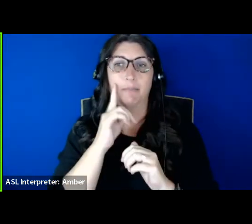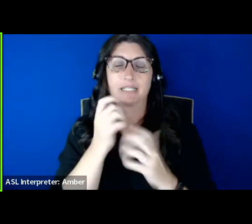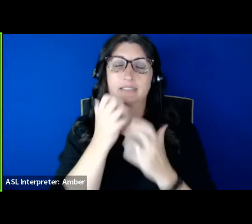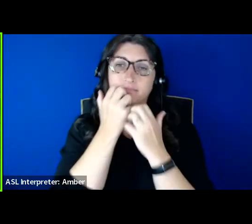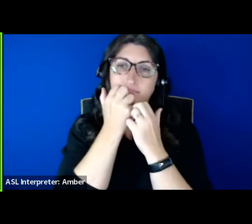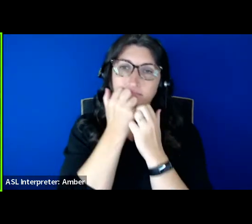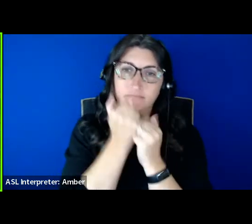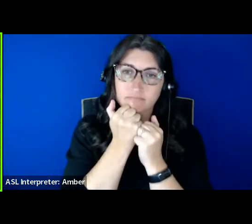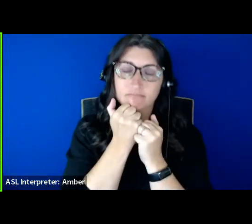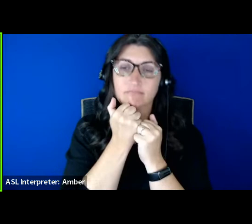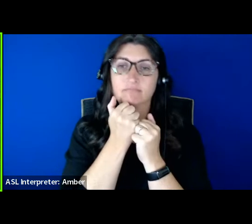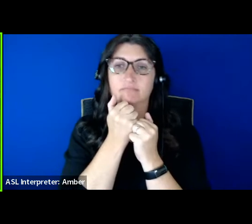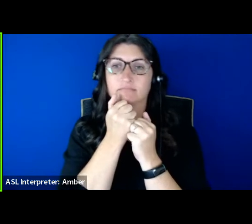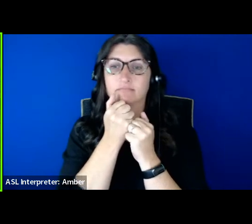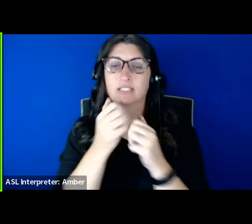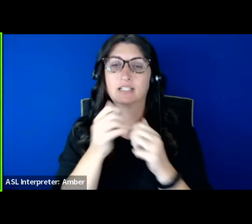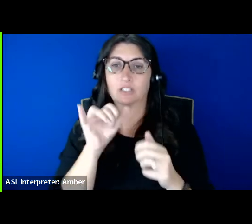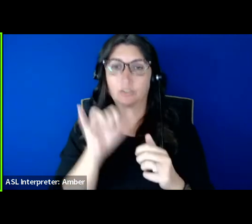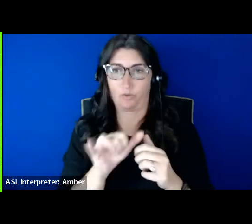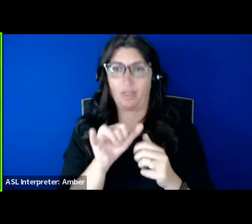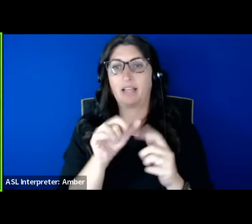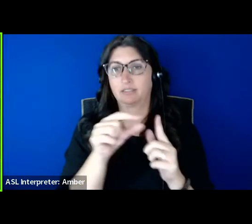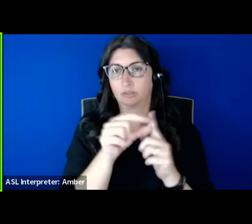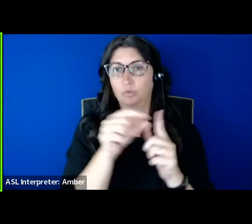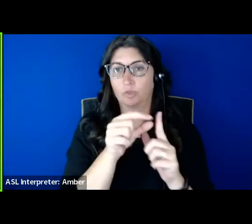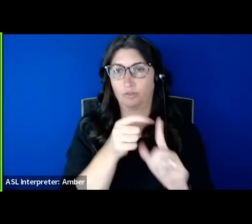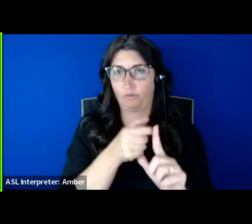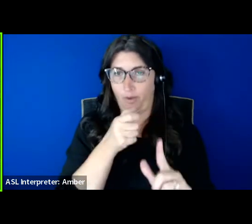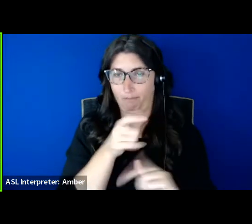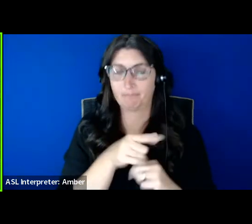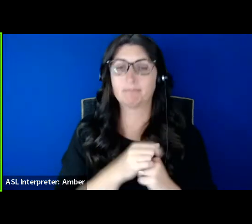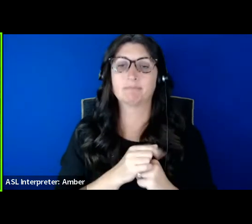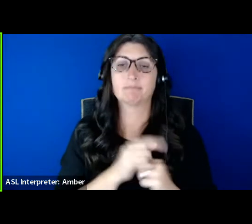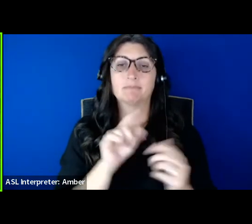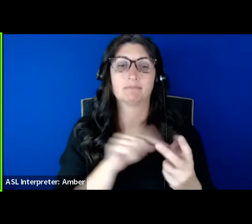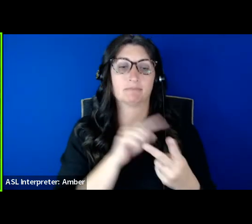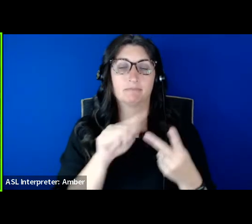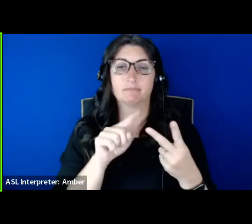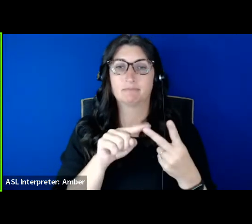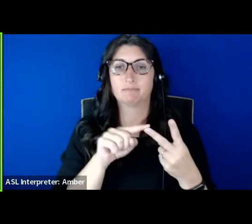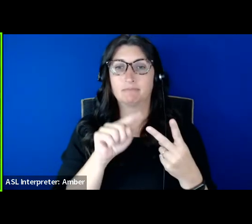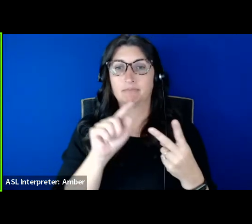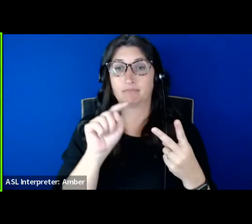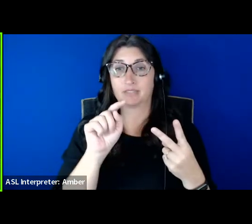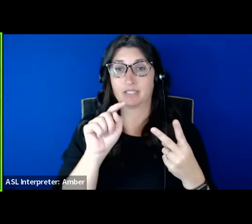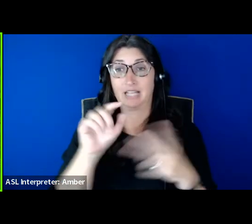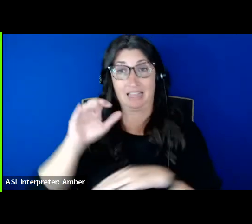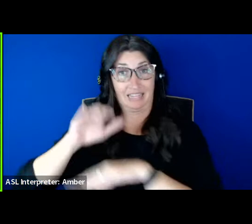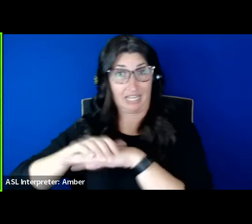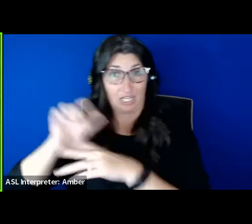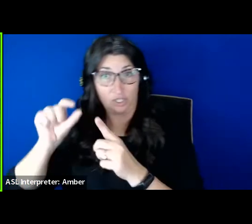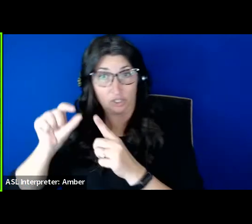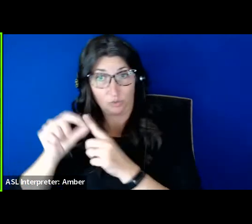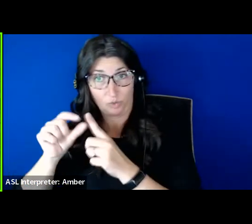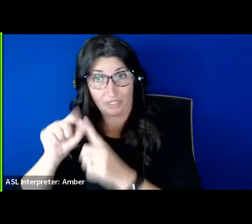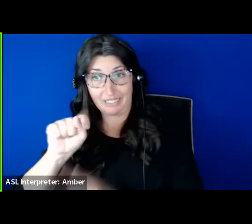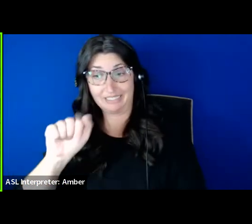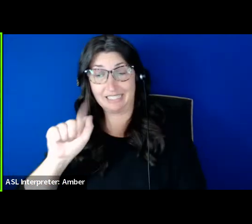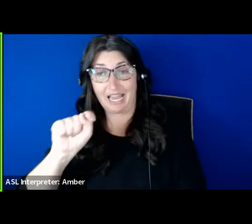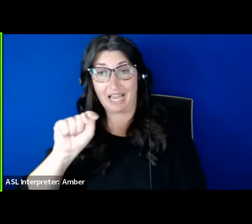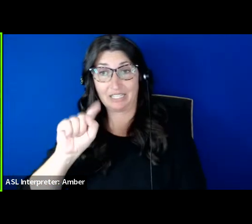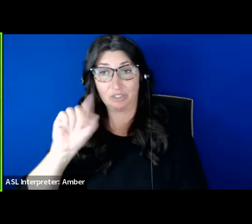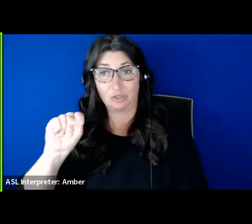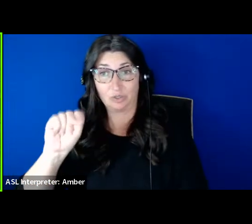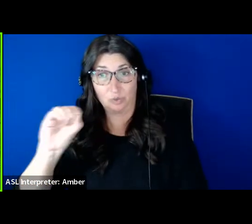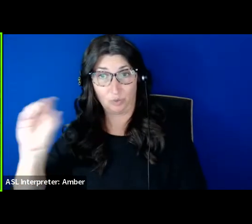sacredness. So this is where this particular word. Another word is tattoo. So tattoo comes from the